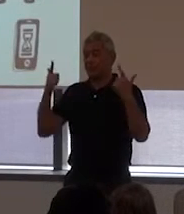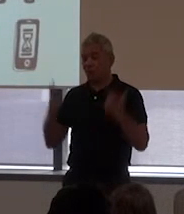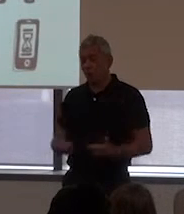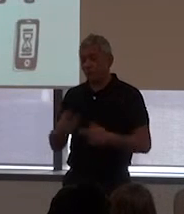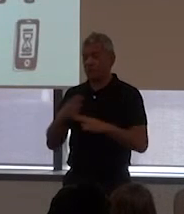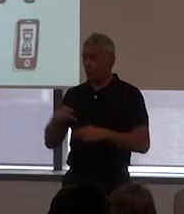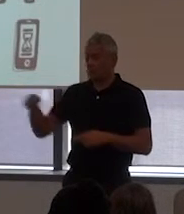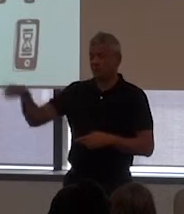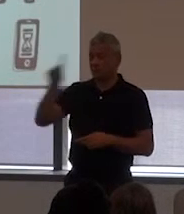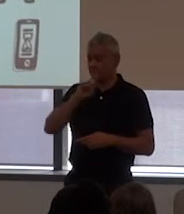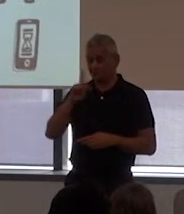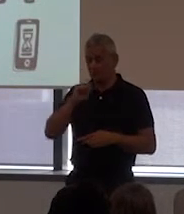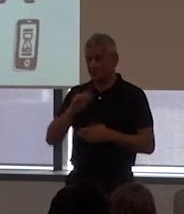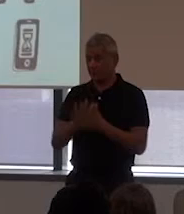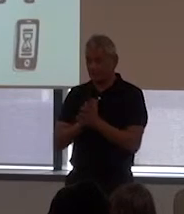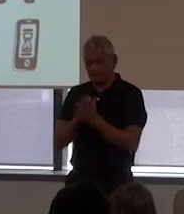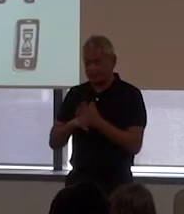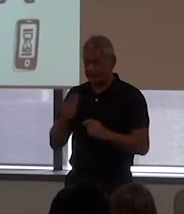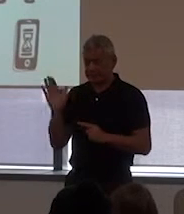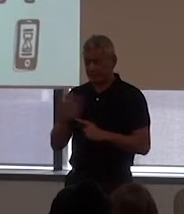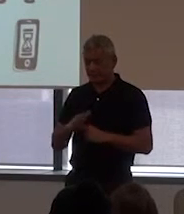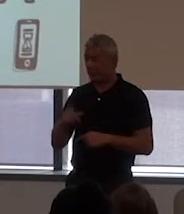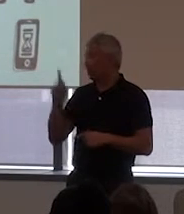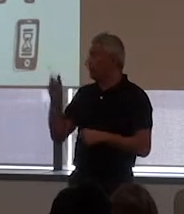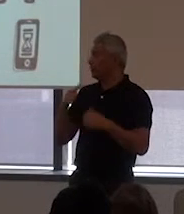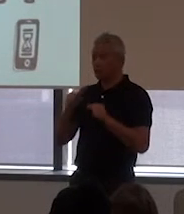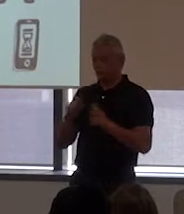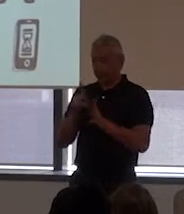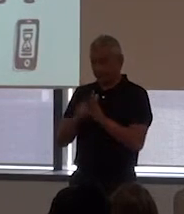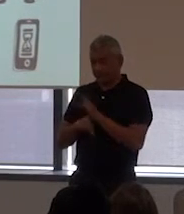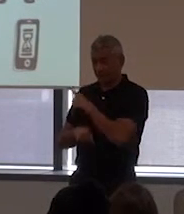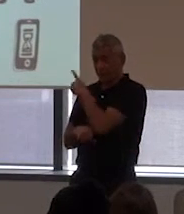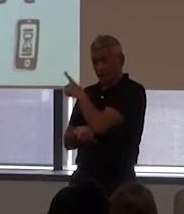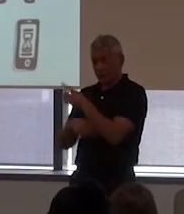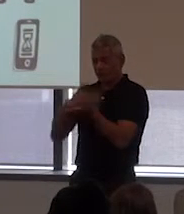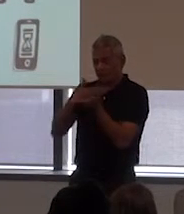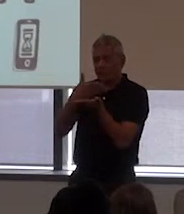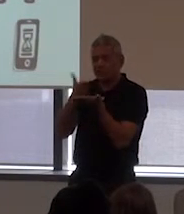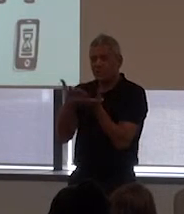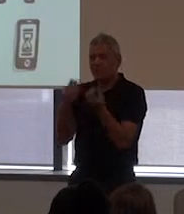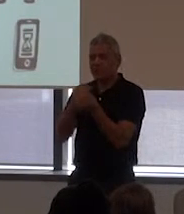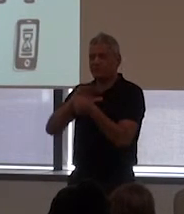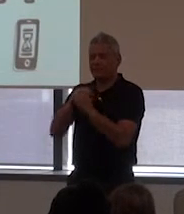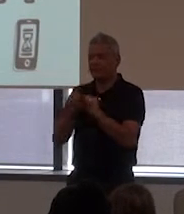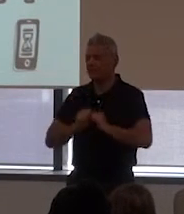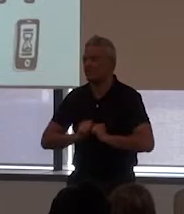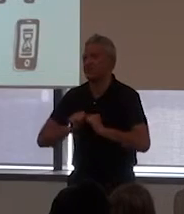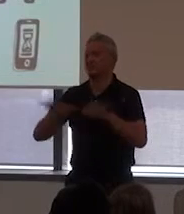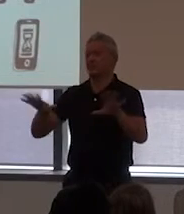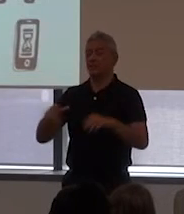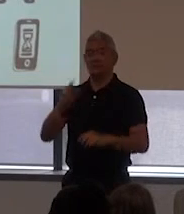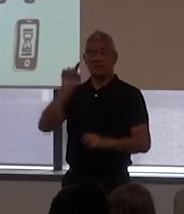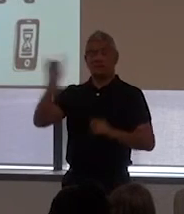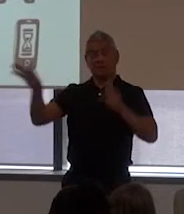I want you to kind of think about that and use this video and share it with your friends and colleagues. Become that champion in your